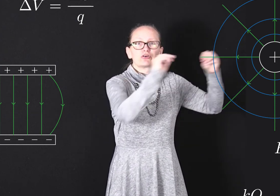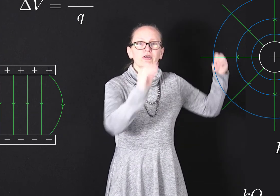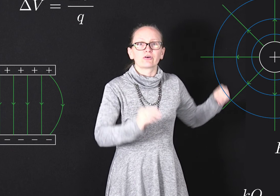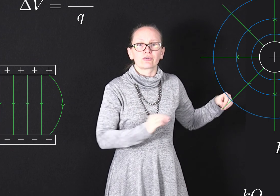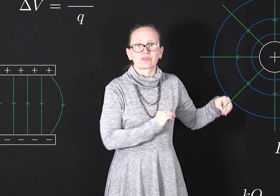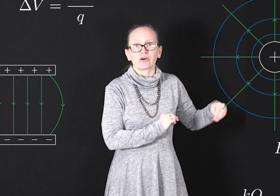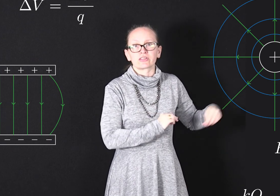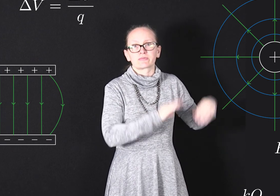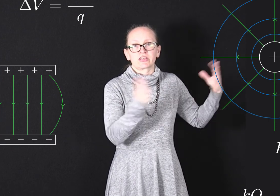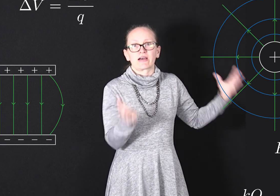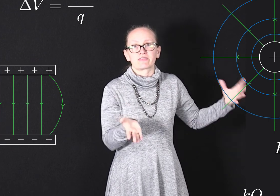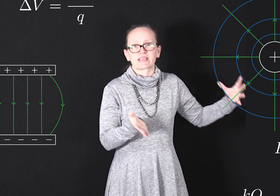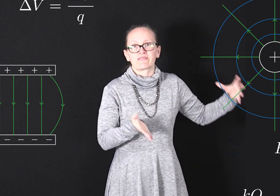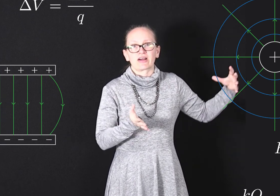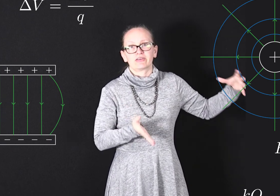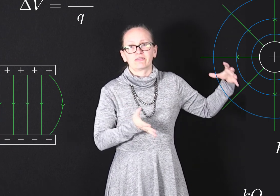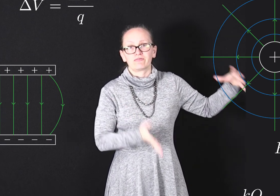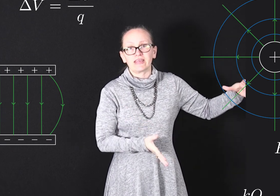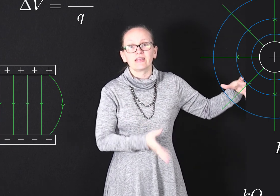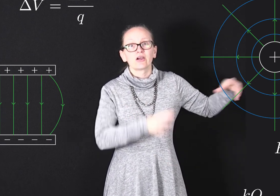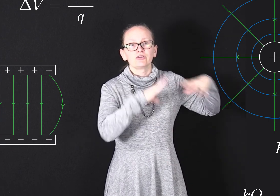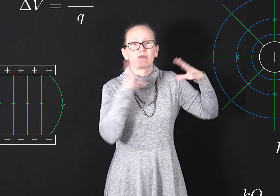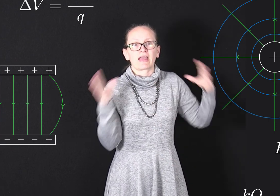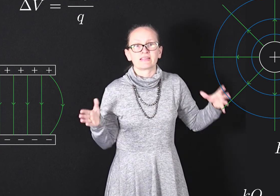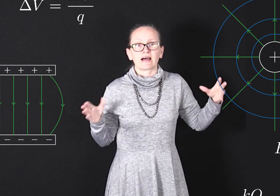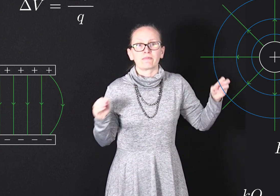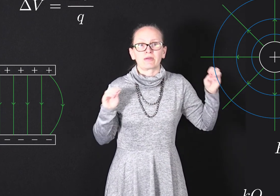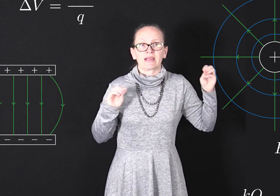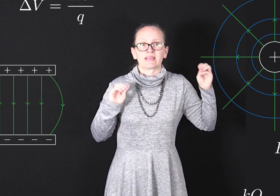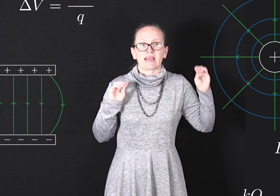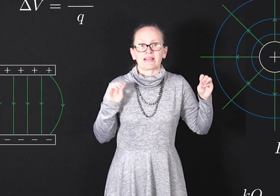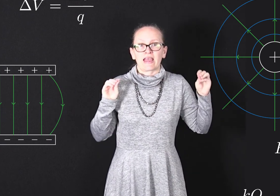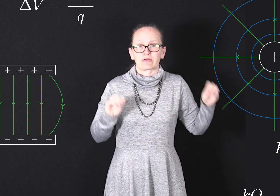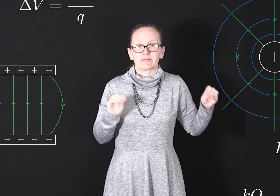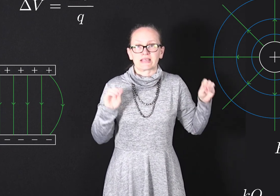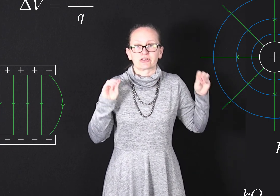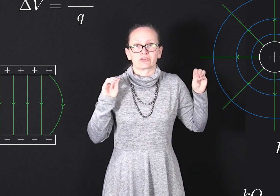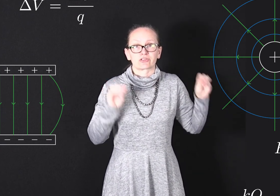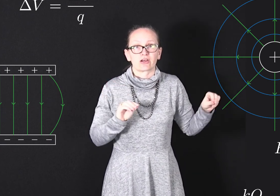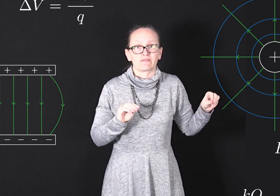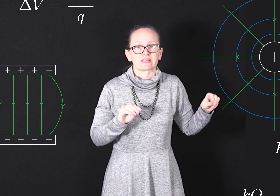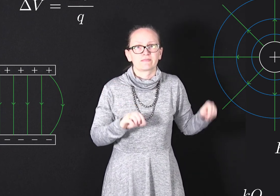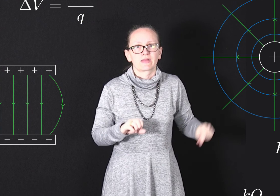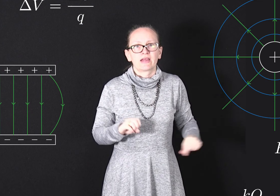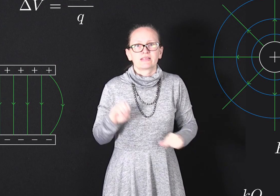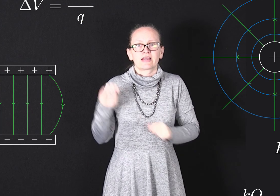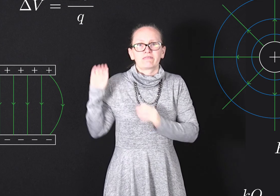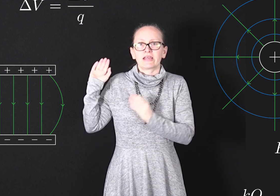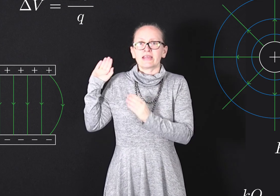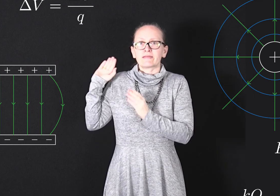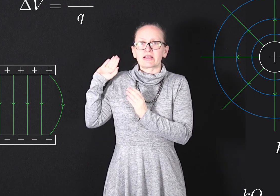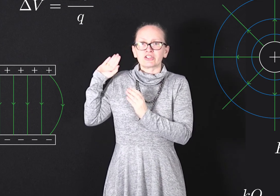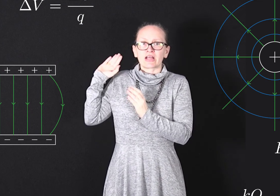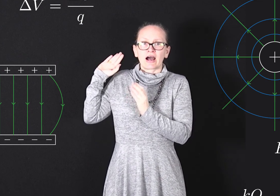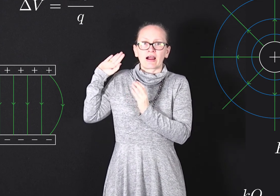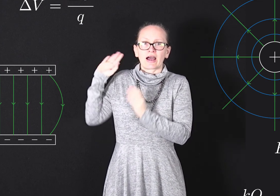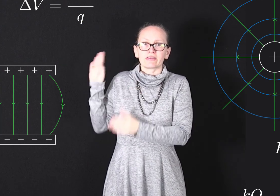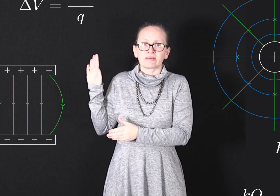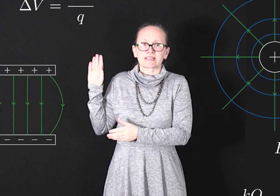join all the dots which have the same value of V, you end up with an equipotential surface. Now, if we imagine our other